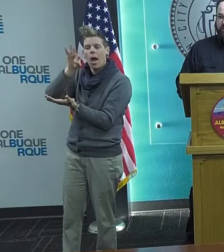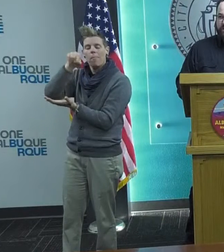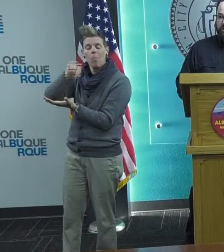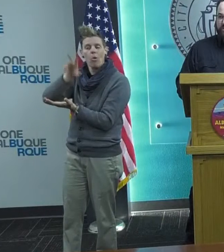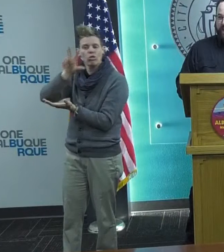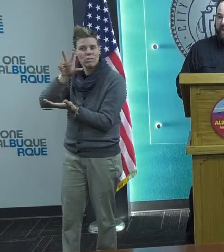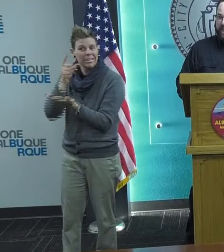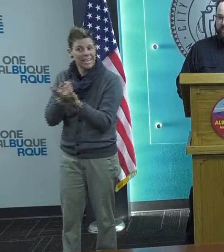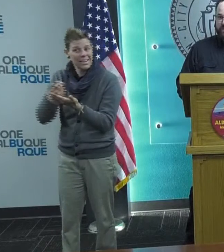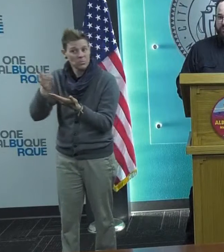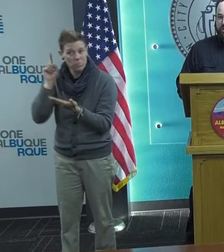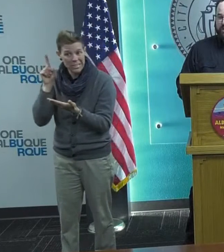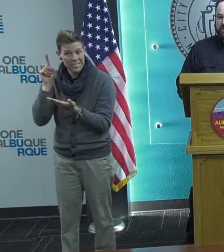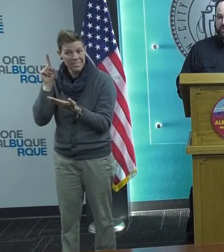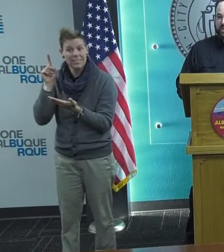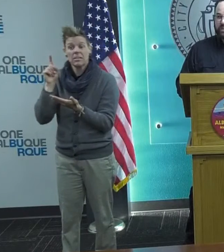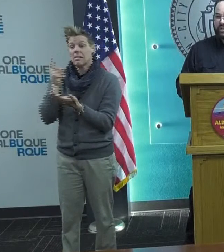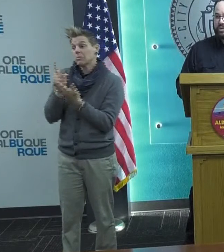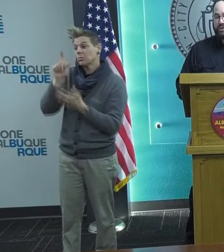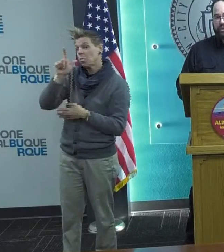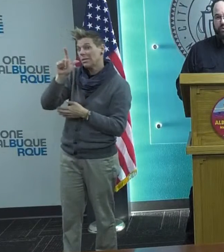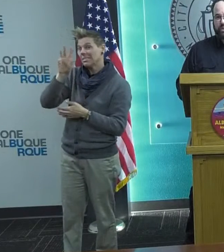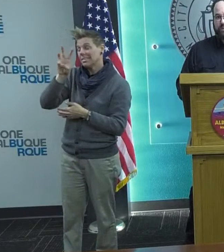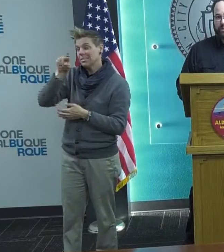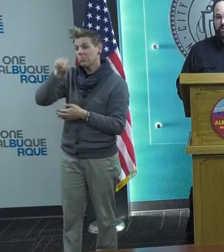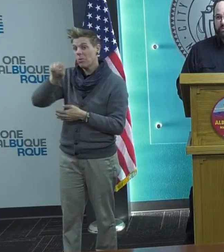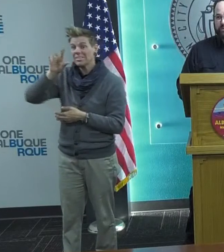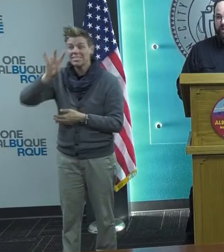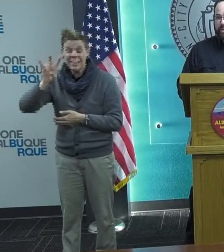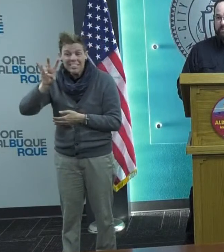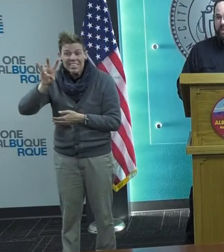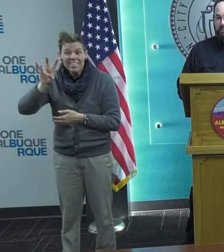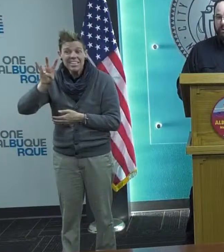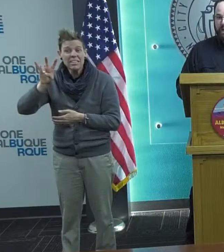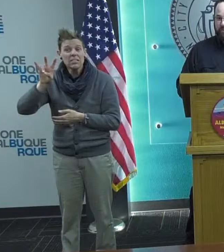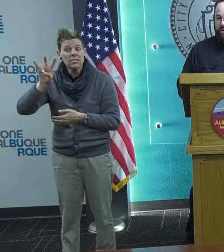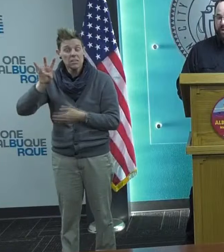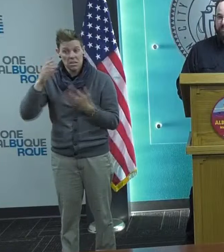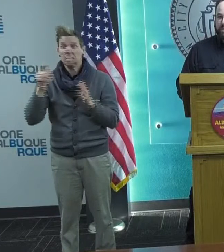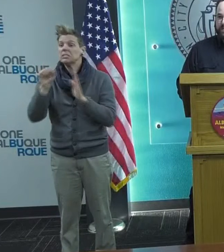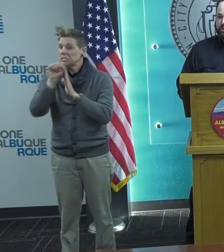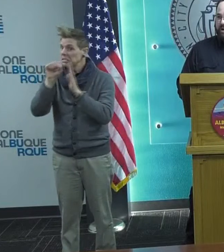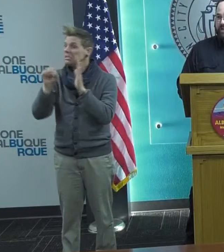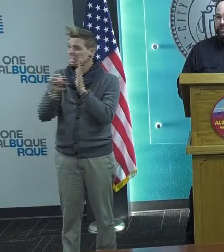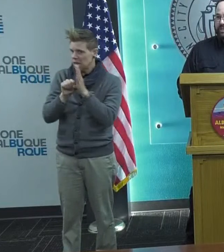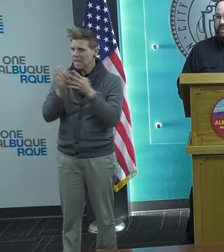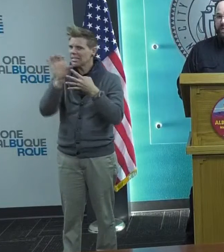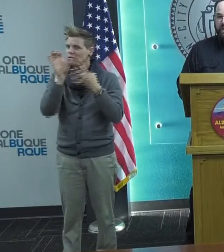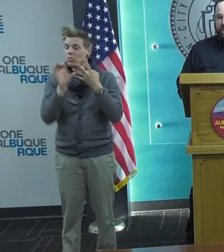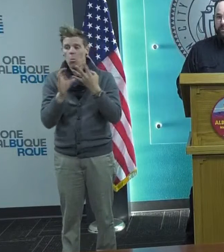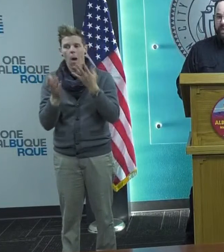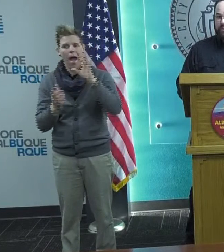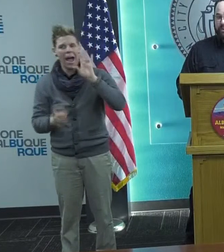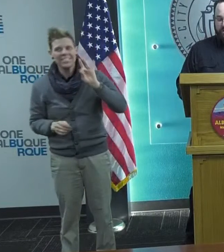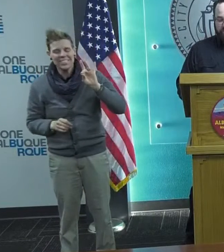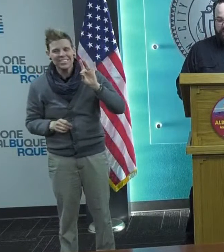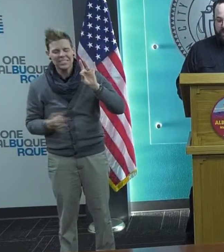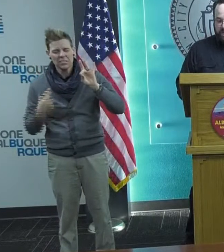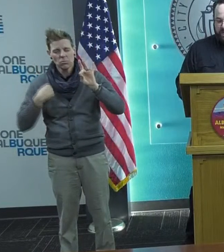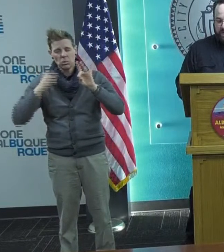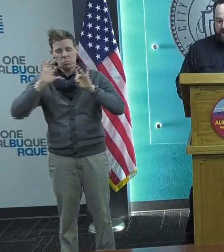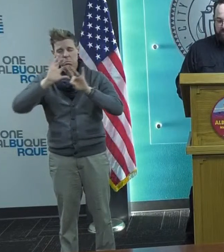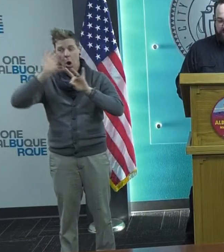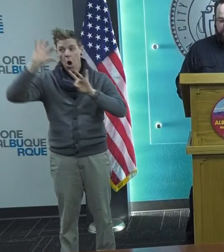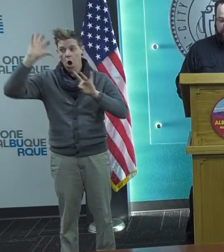state's gating criteria of 8 cases per 100,000. So that's a huge, huge jump in terms of how many people out of our population are actually coming down with